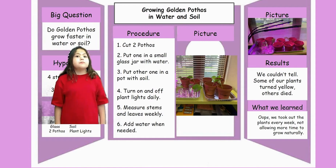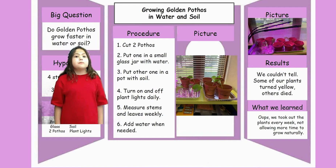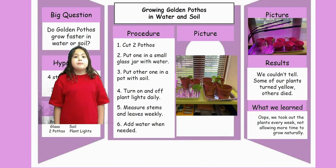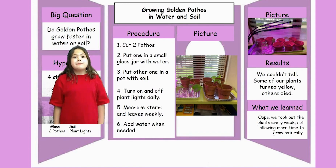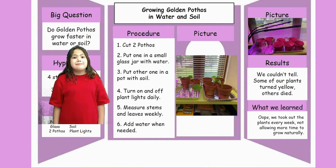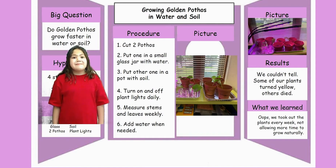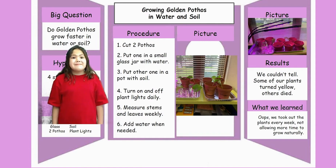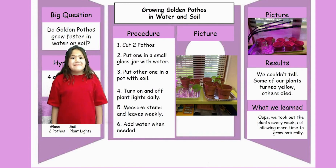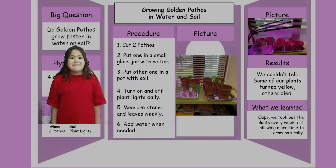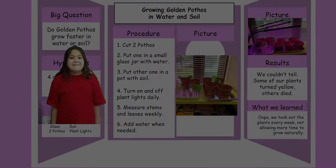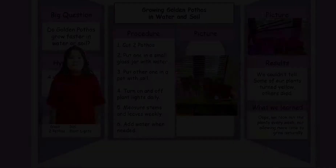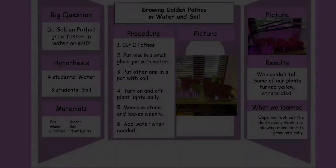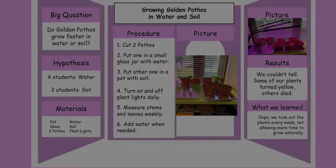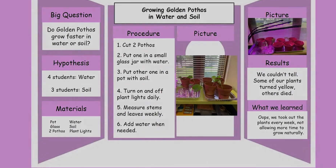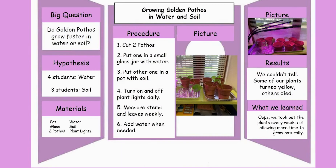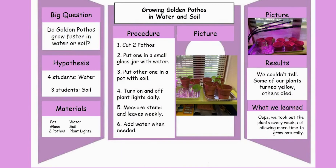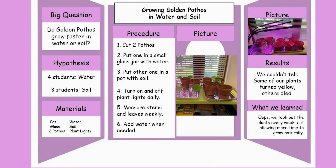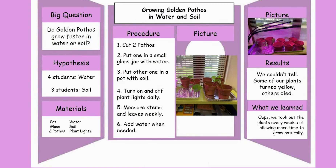it.